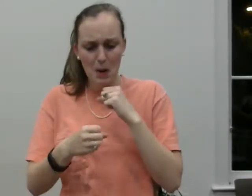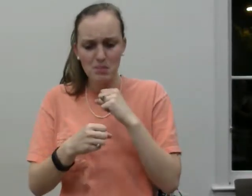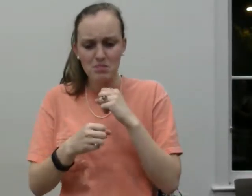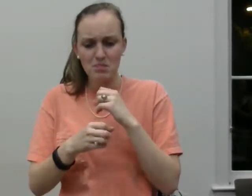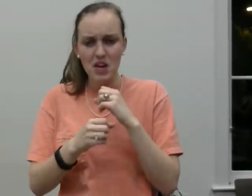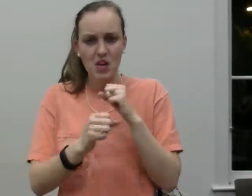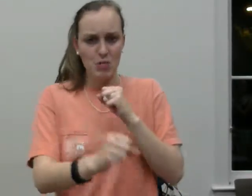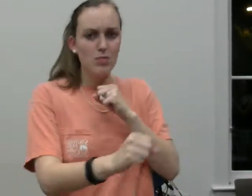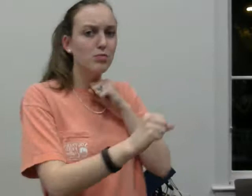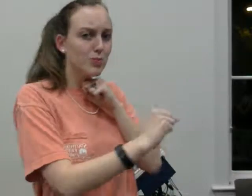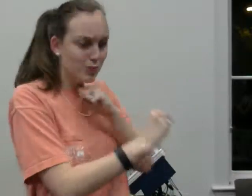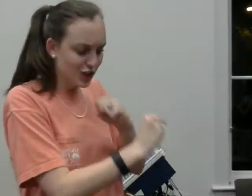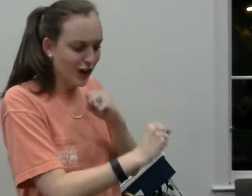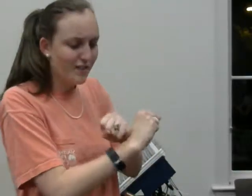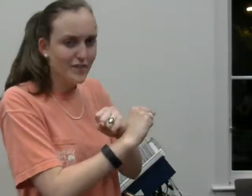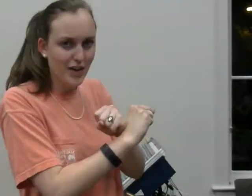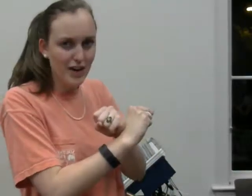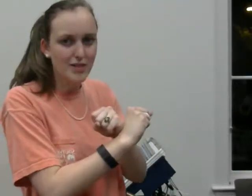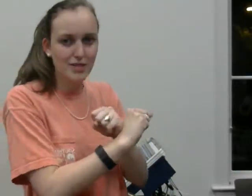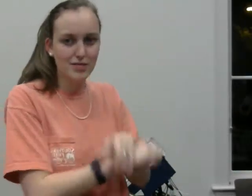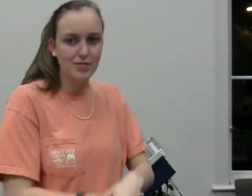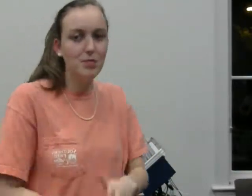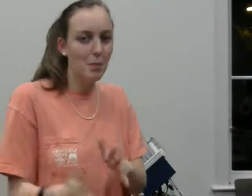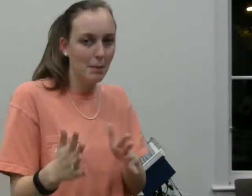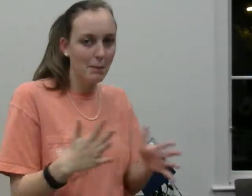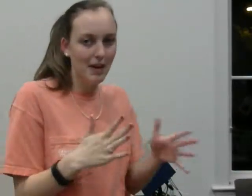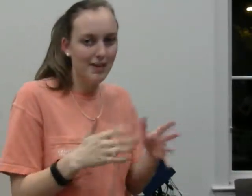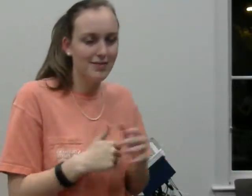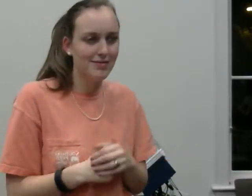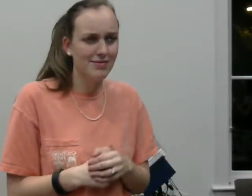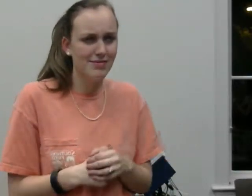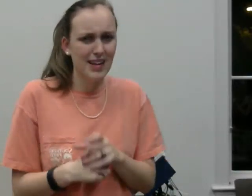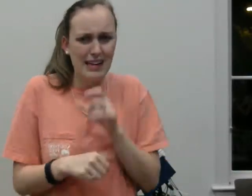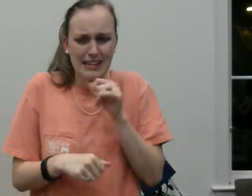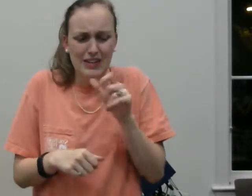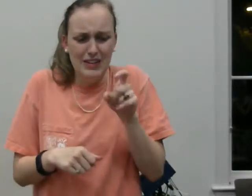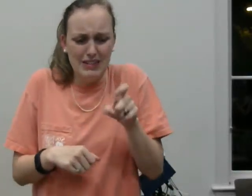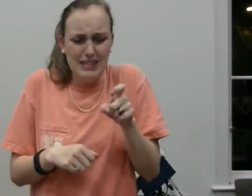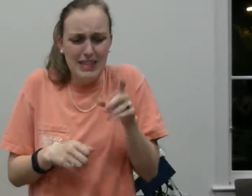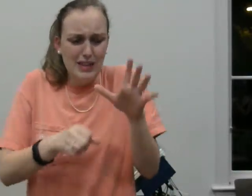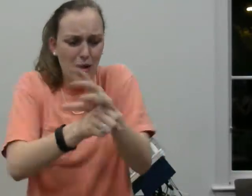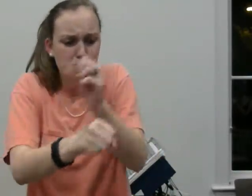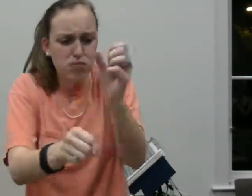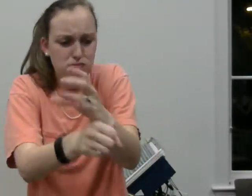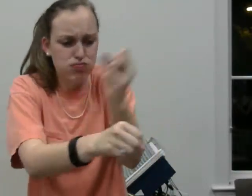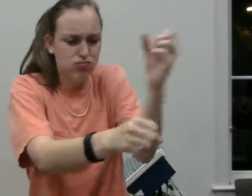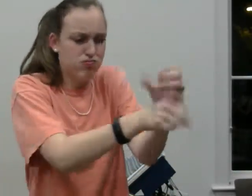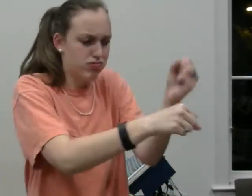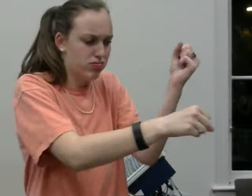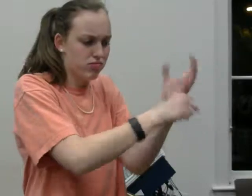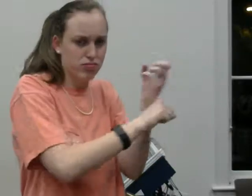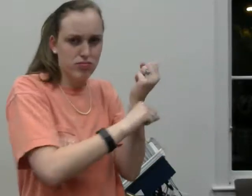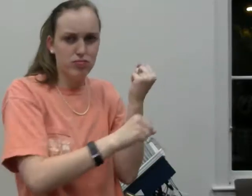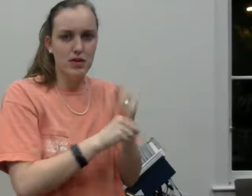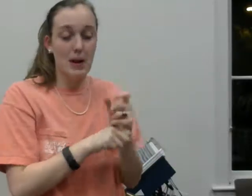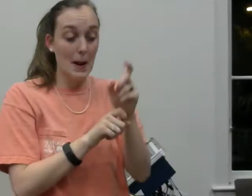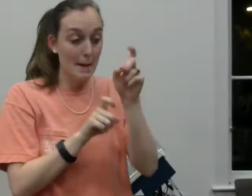strategy. That's right, he goes, wait a second, I don't have to get a lot of big victories. I don't have to conquer the British. I simply have to survive.